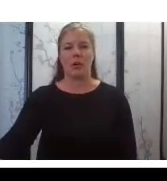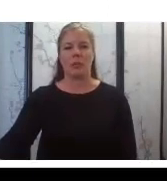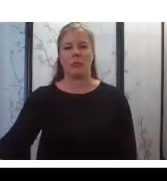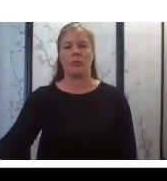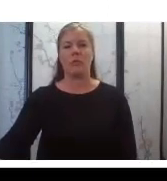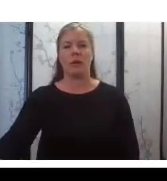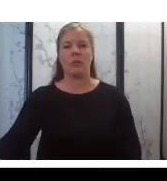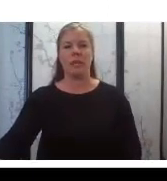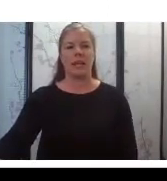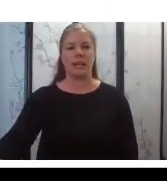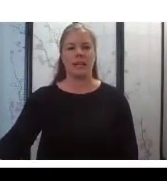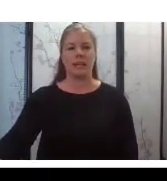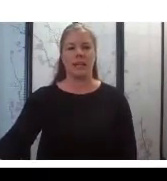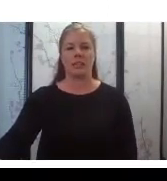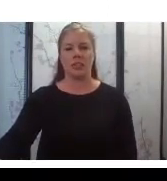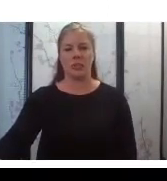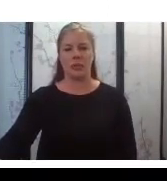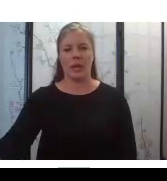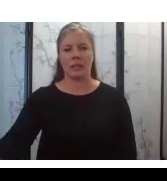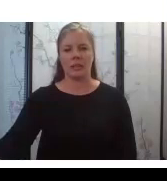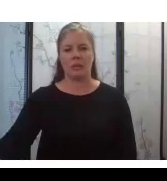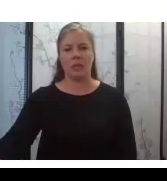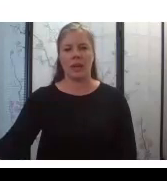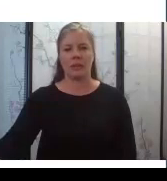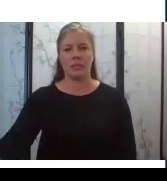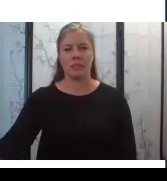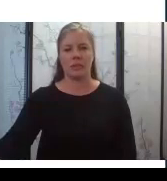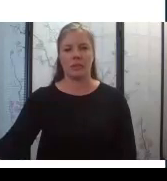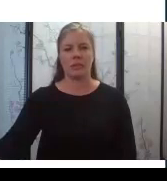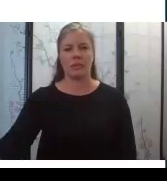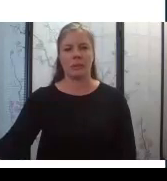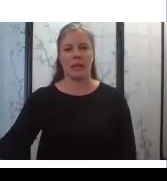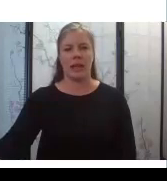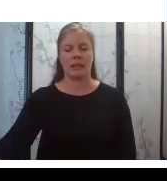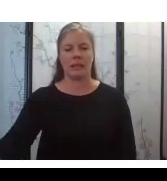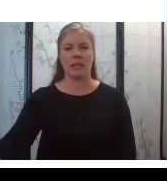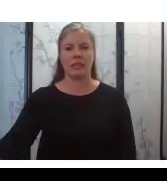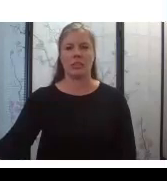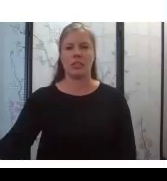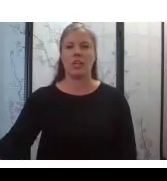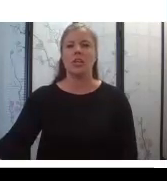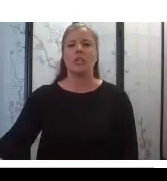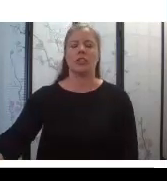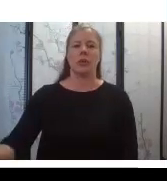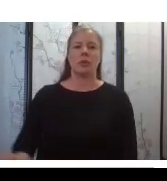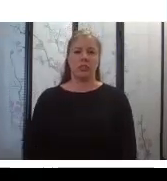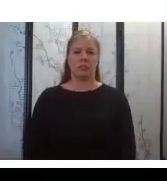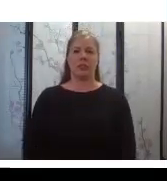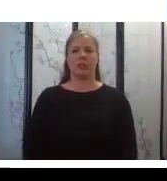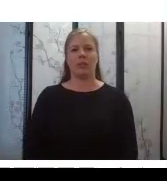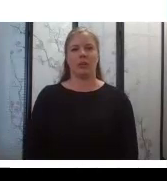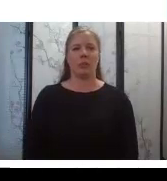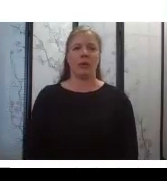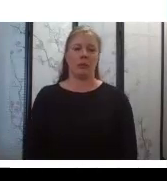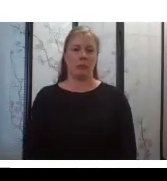Okay, so before we can get into ASL, we have to look a little bit at the English. So we should